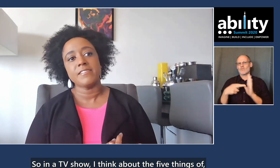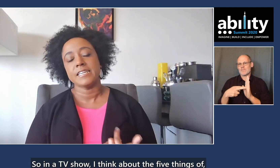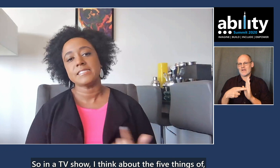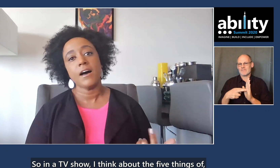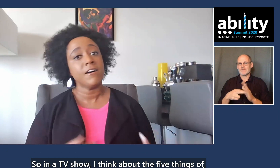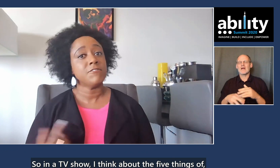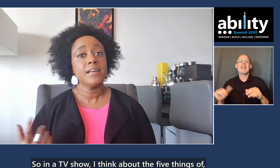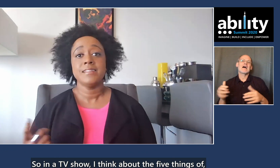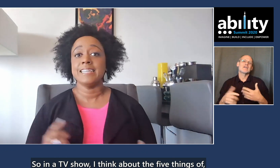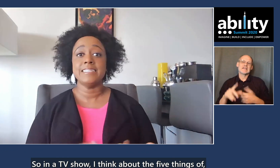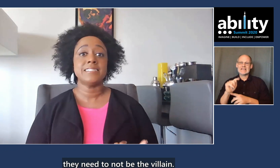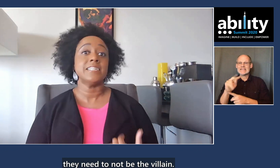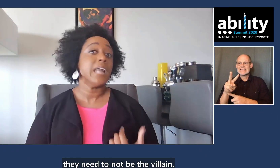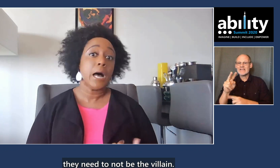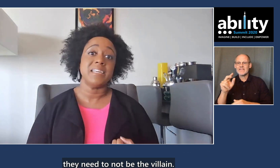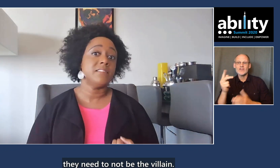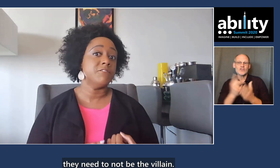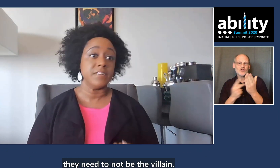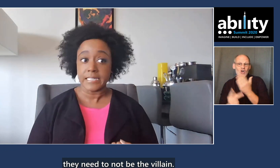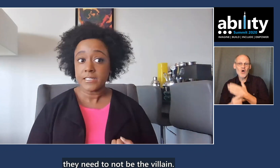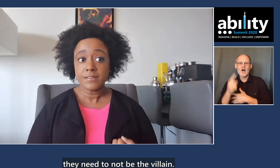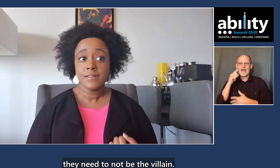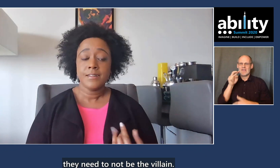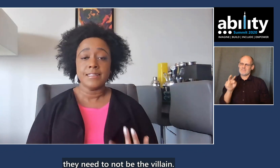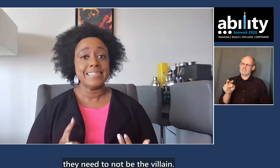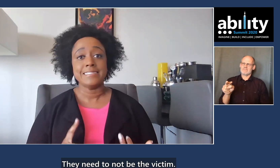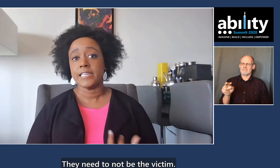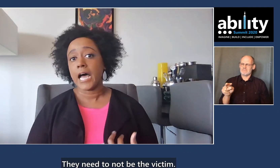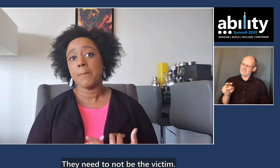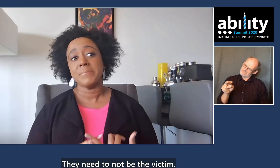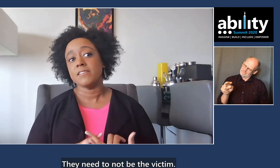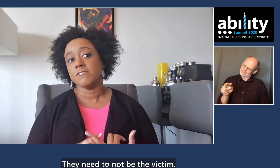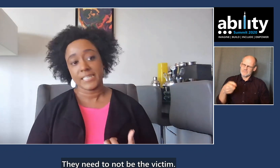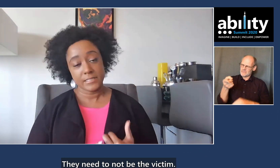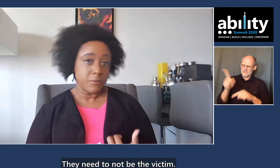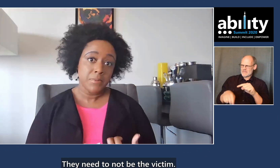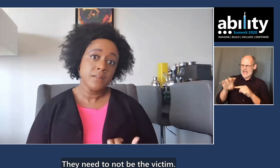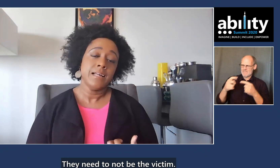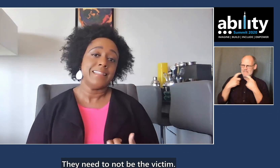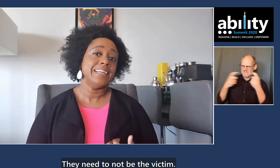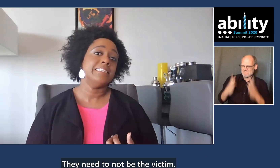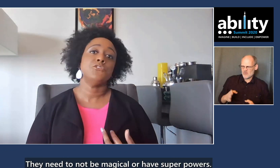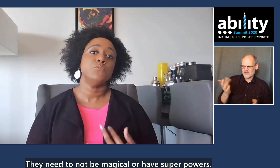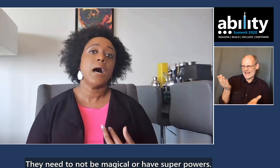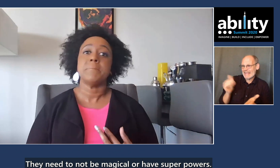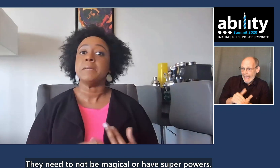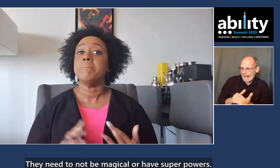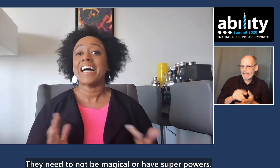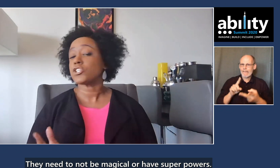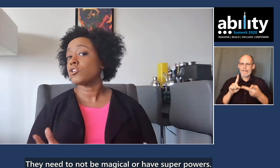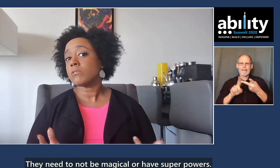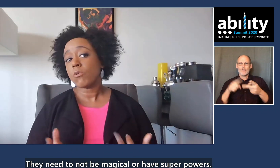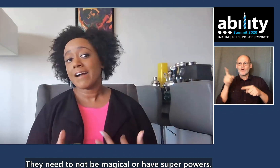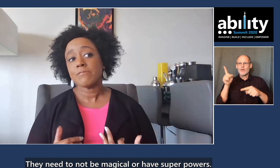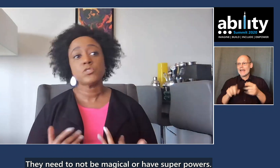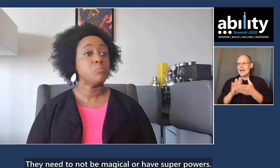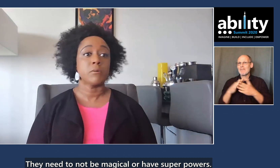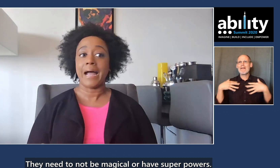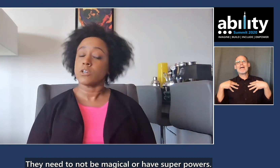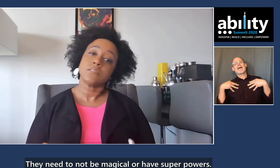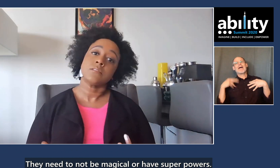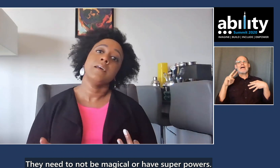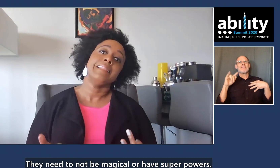about the 5 things of they need to not be the villain, they need to not be the victim, they need to not be magical or